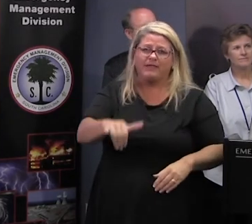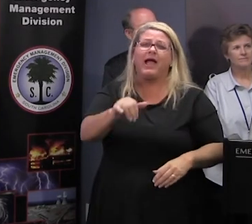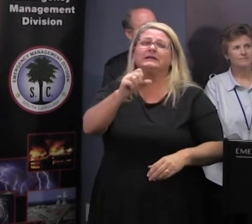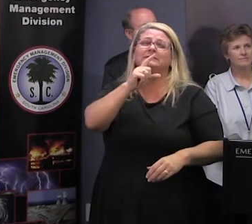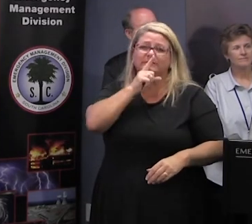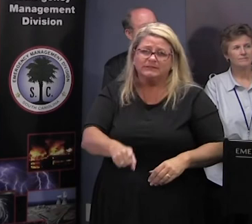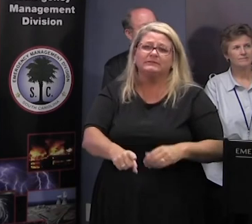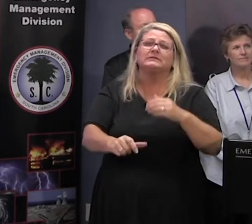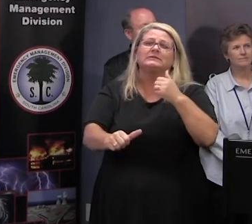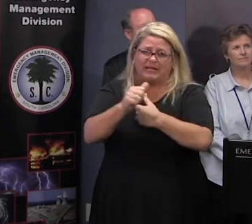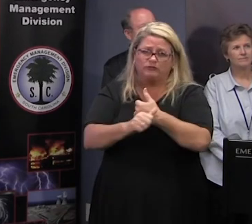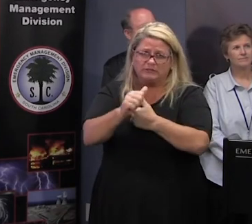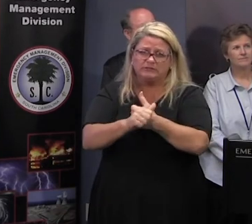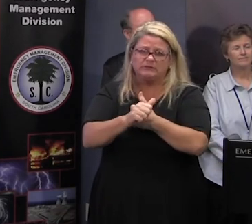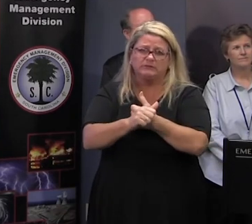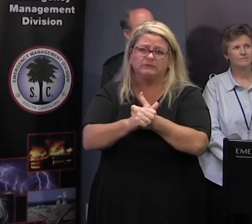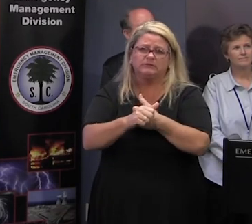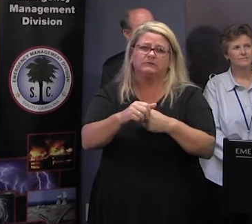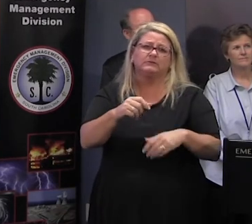And all of these losses are tragic.